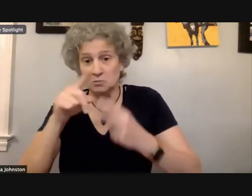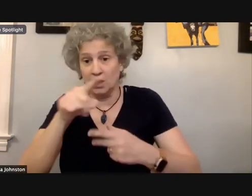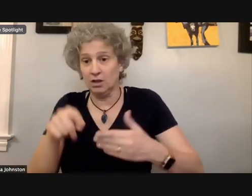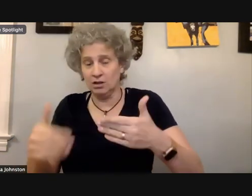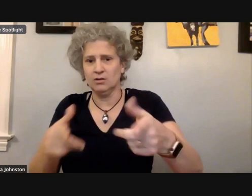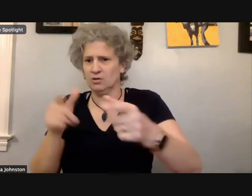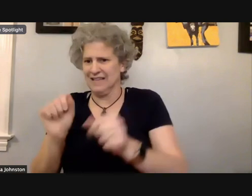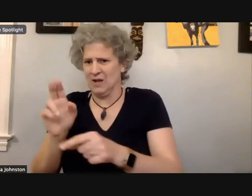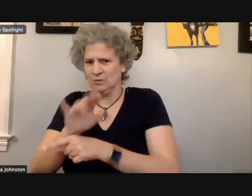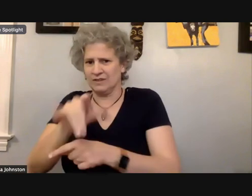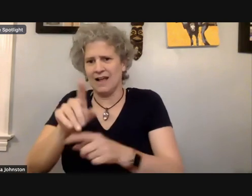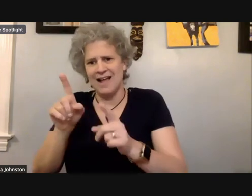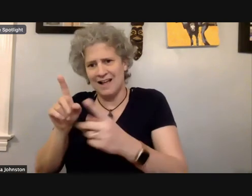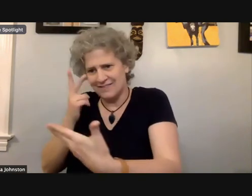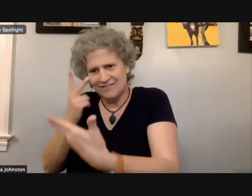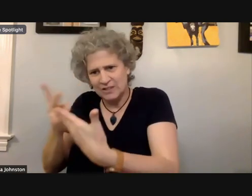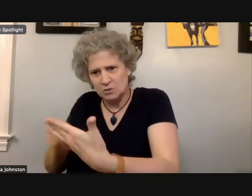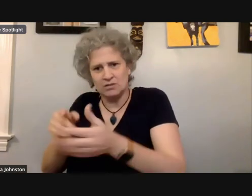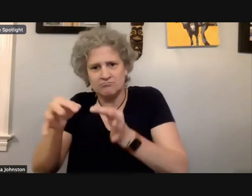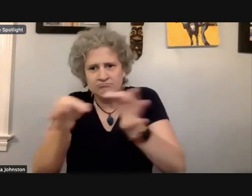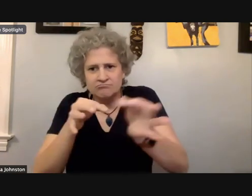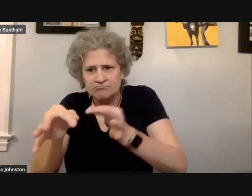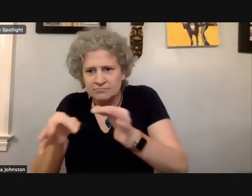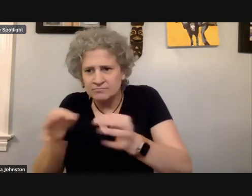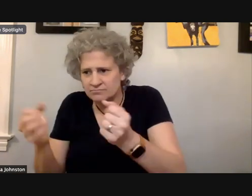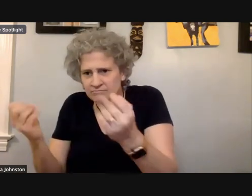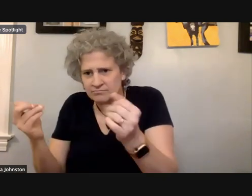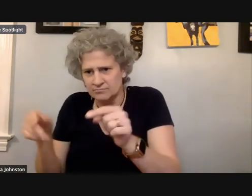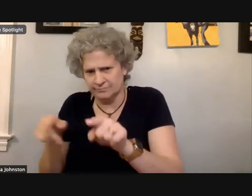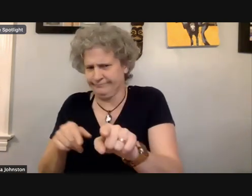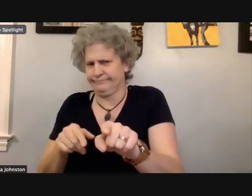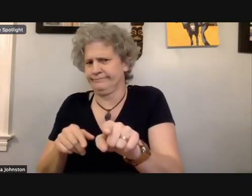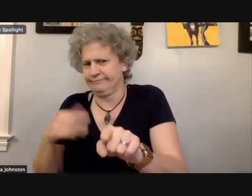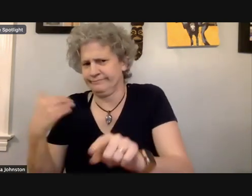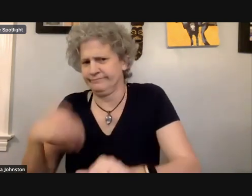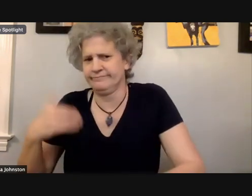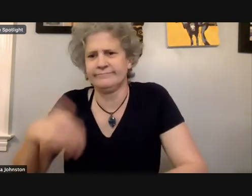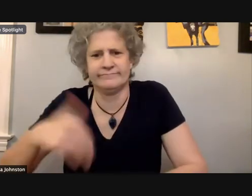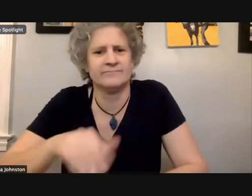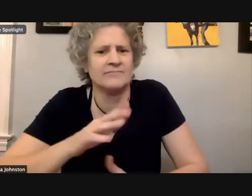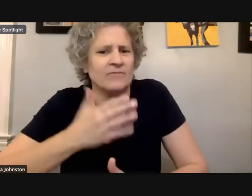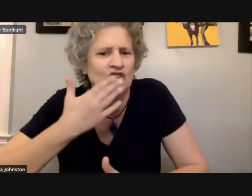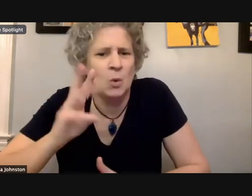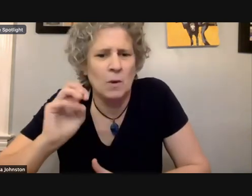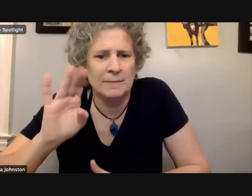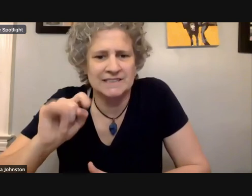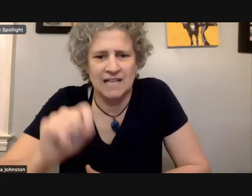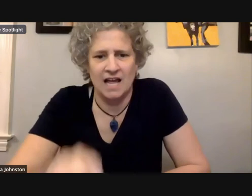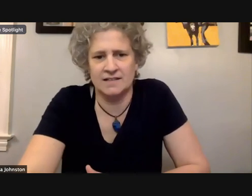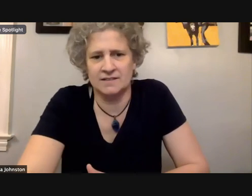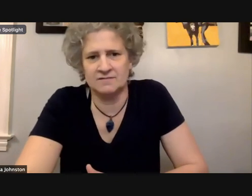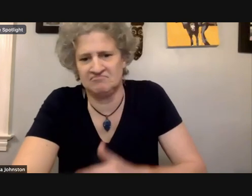livingwellwithautism.com. Really nice website. It has a lot of visuals, so you can use these to help describe things to your kids, to give them